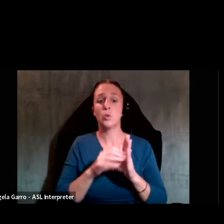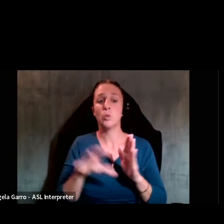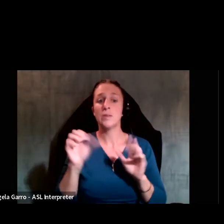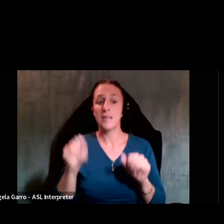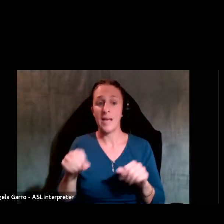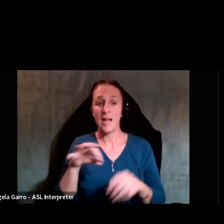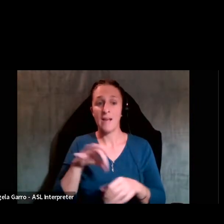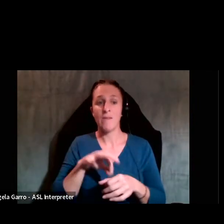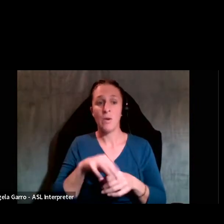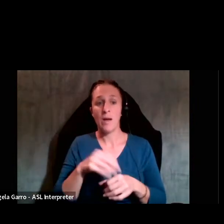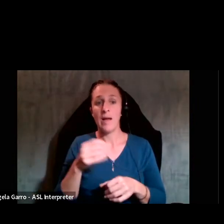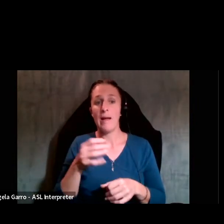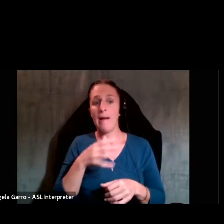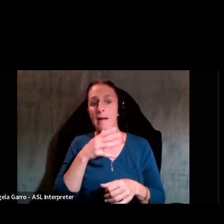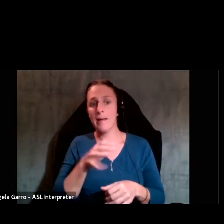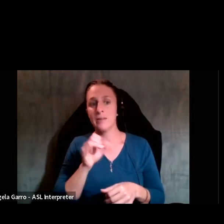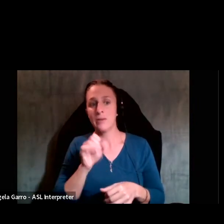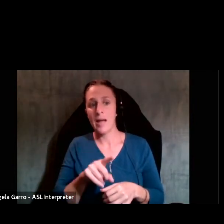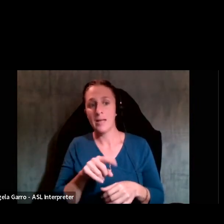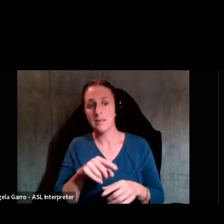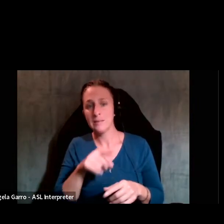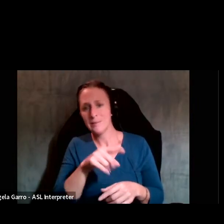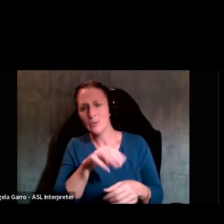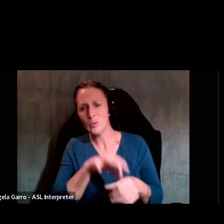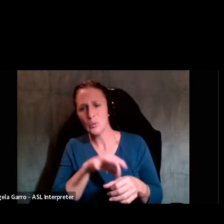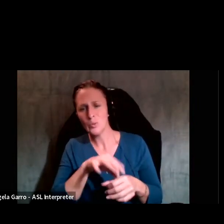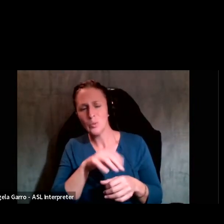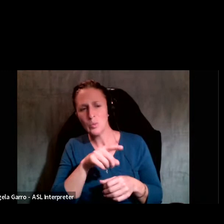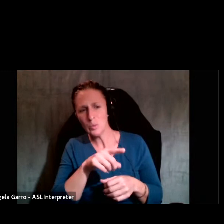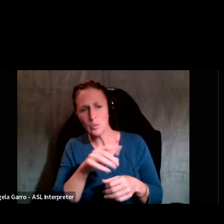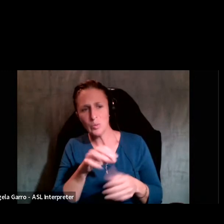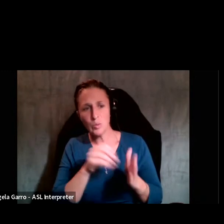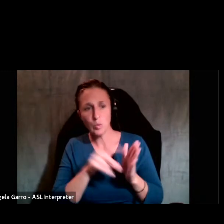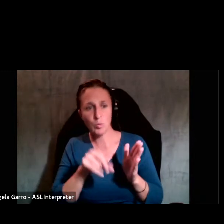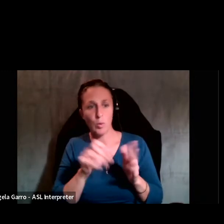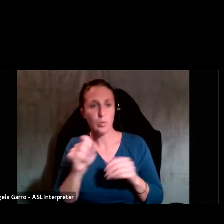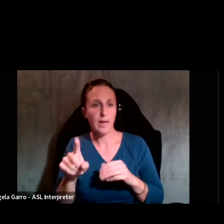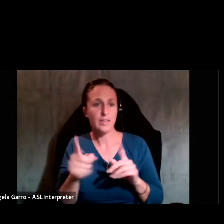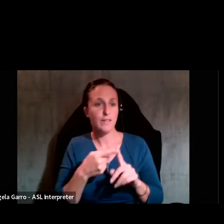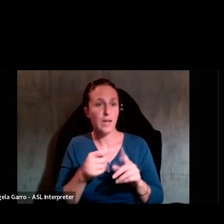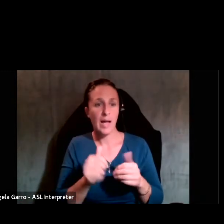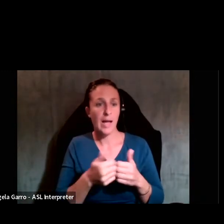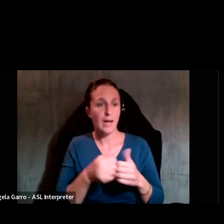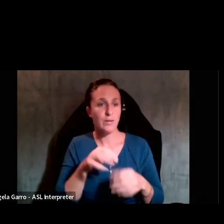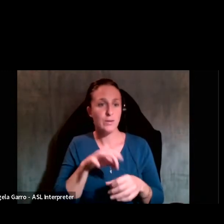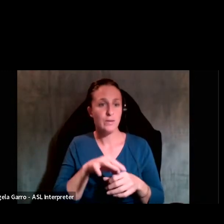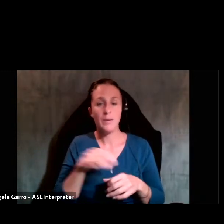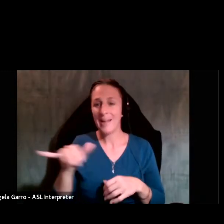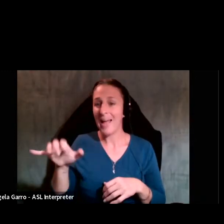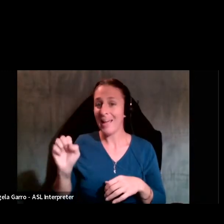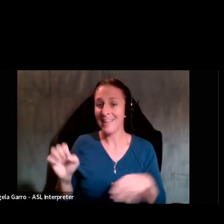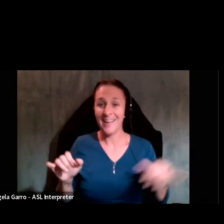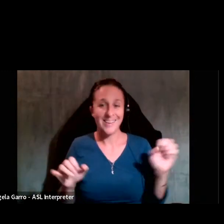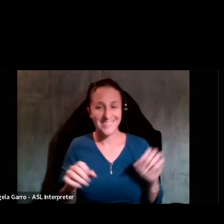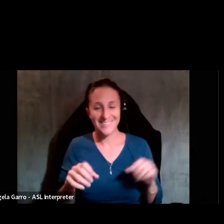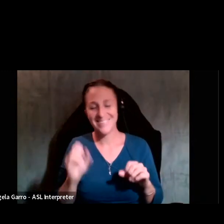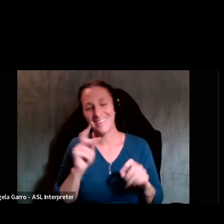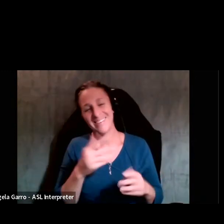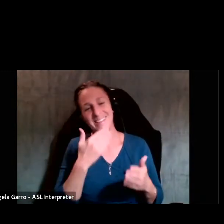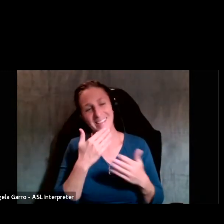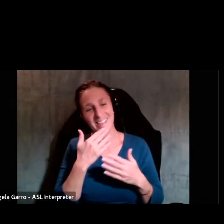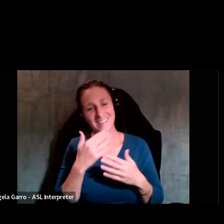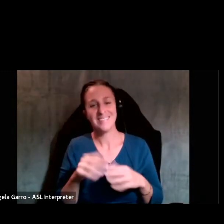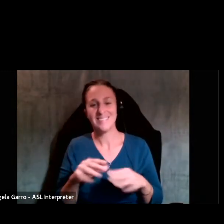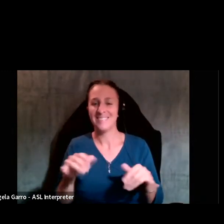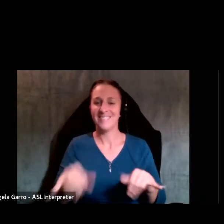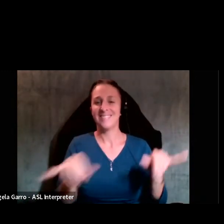hate to ask this, but students, you were supposed to vote first. So how do you vote? Aye. Okay. All right. Thank you. Unanimous.